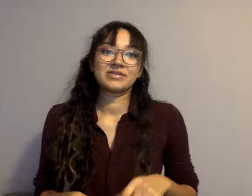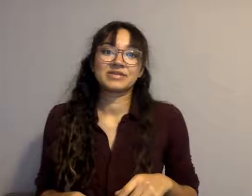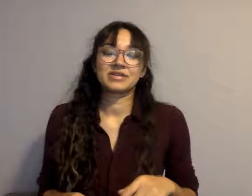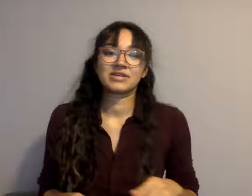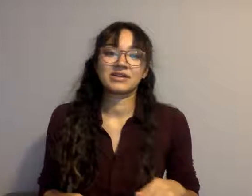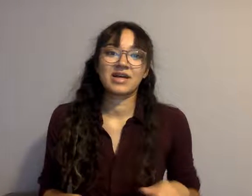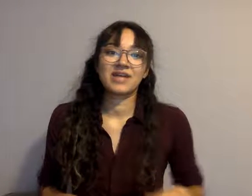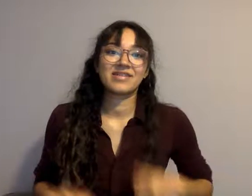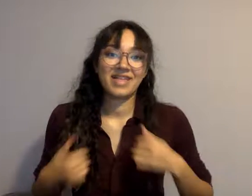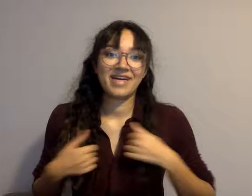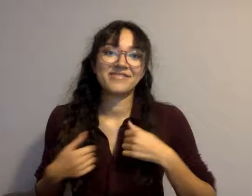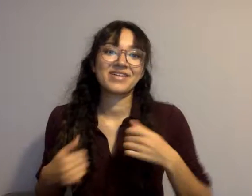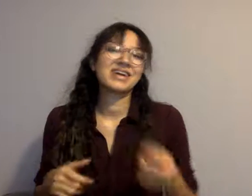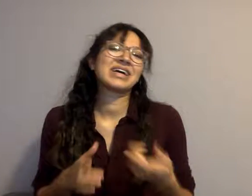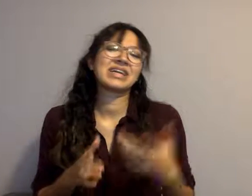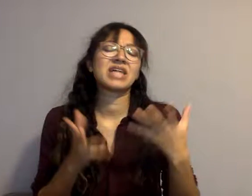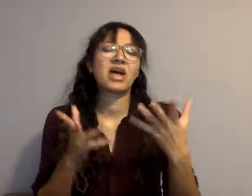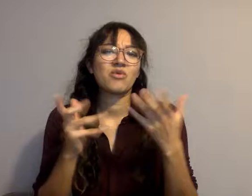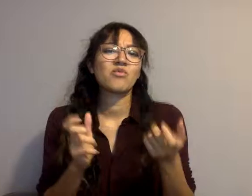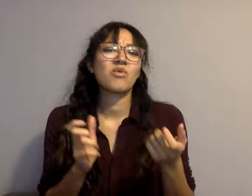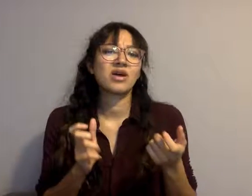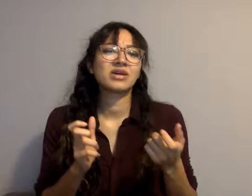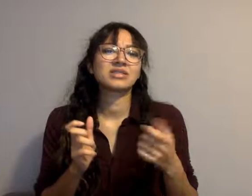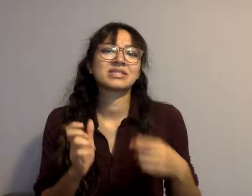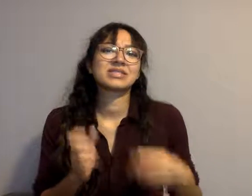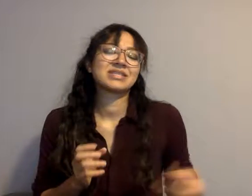Allah yarhamak yaba. My name